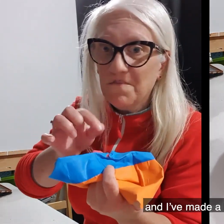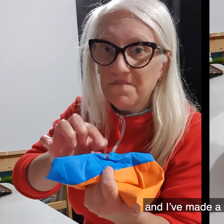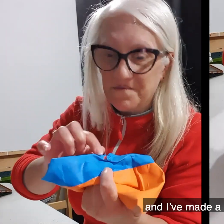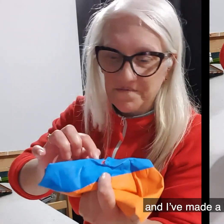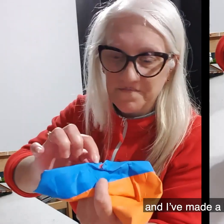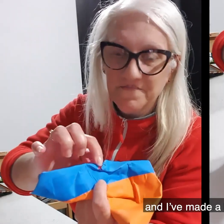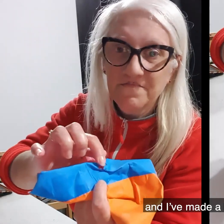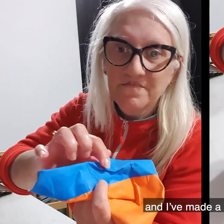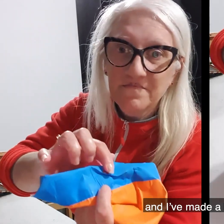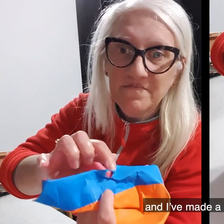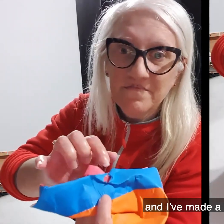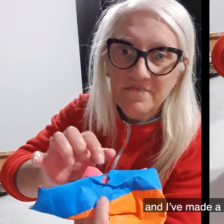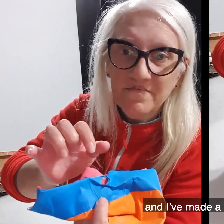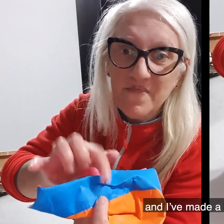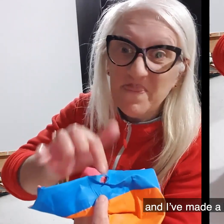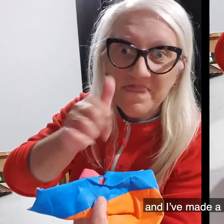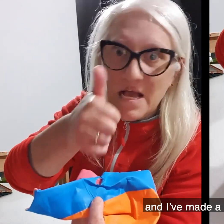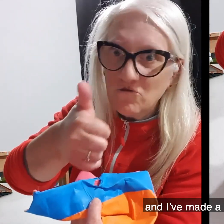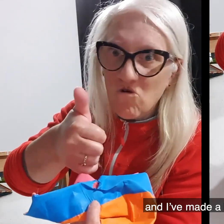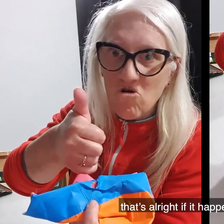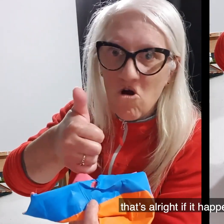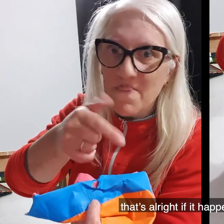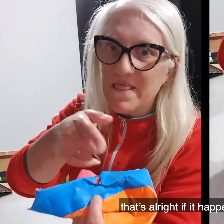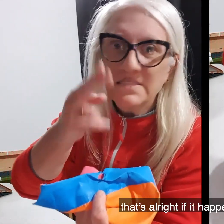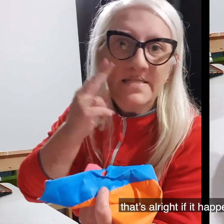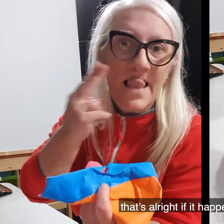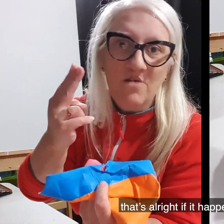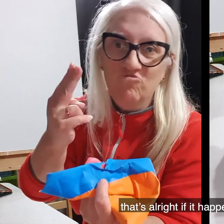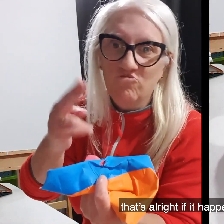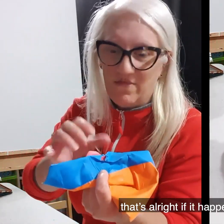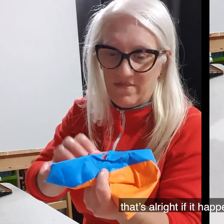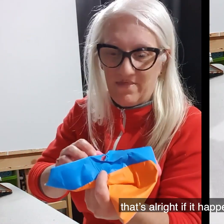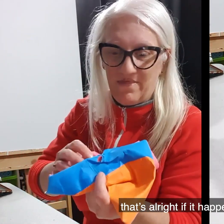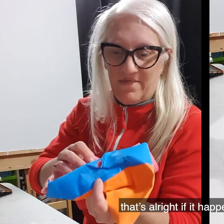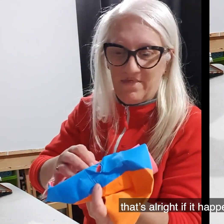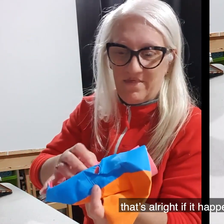And I've made a little tear. That's all right if it happens, it's natural.